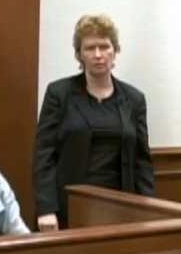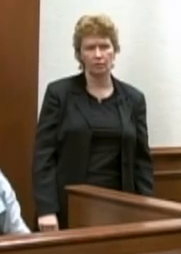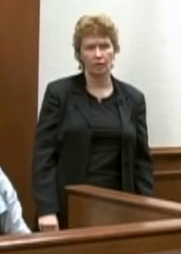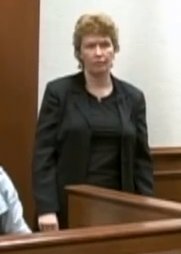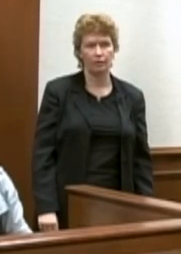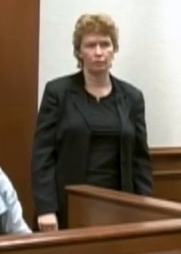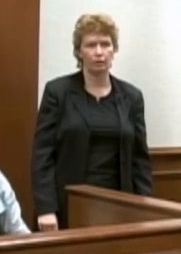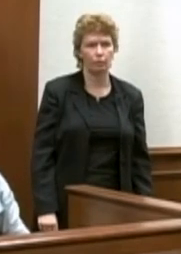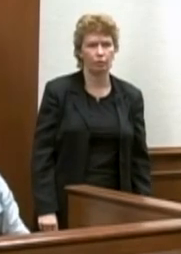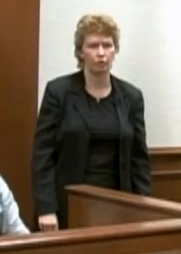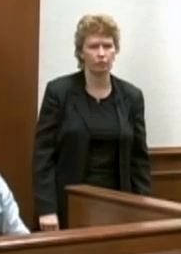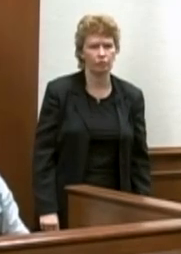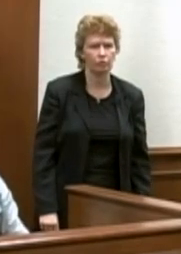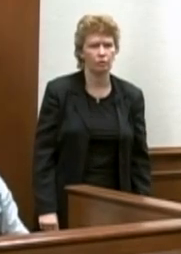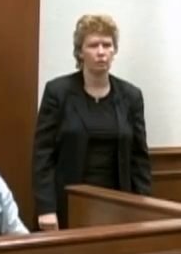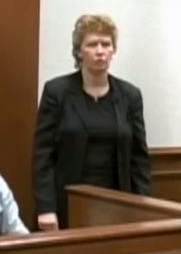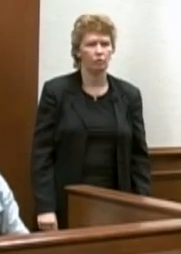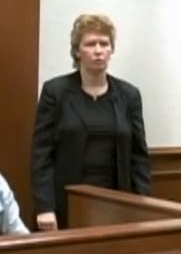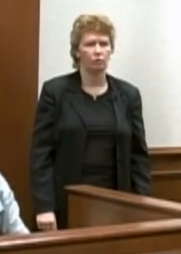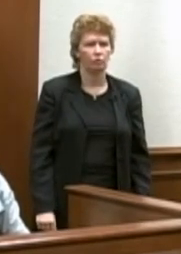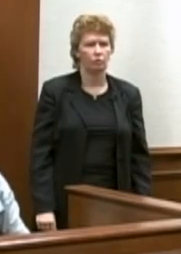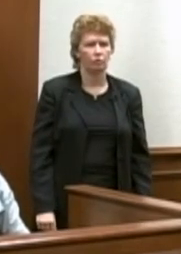understands, if that's all right with Your Honor.